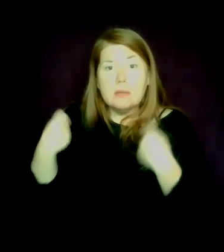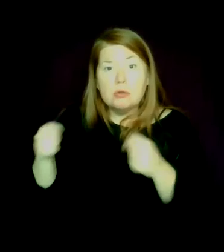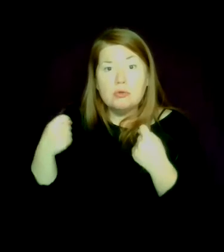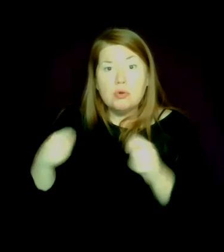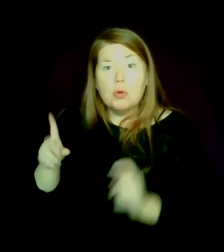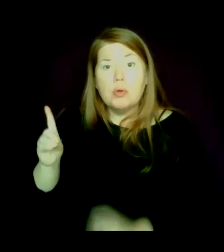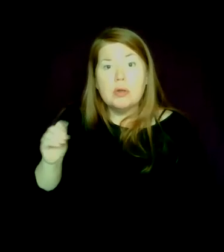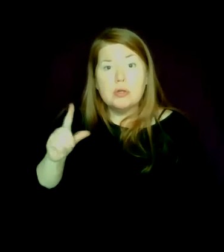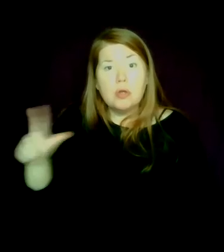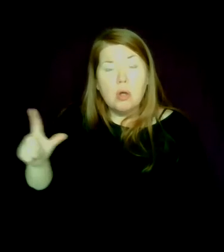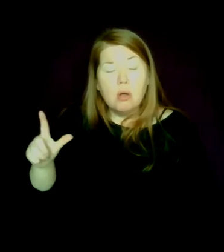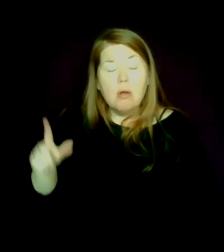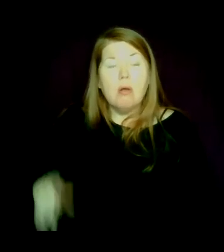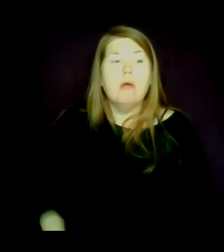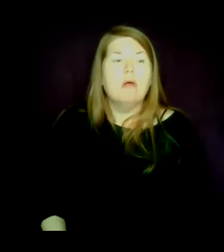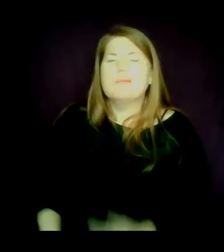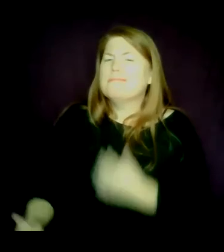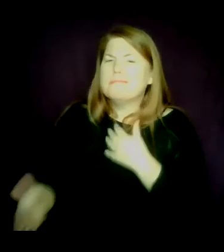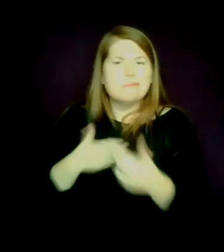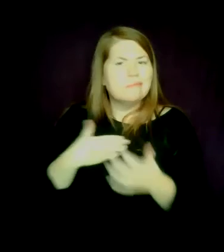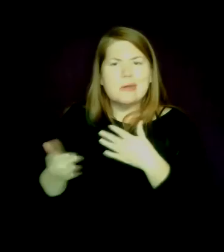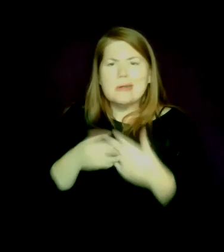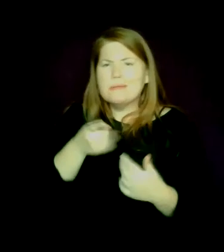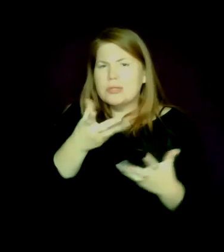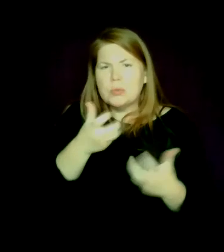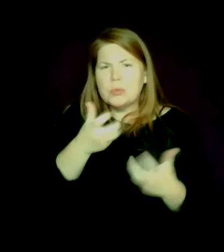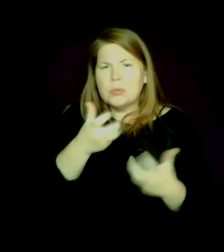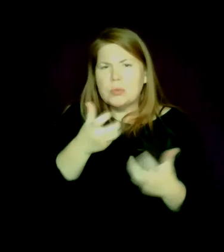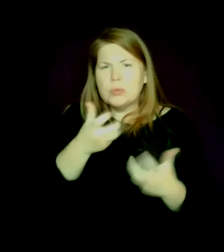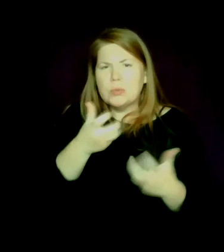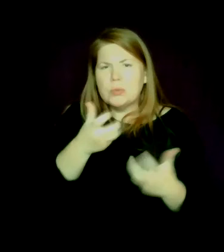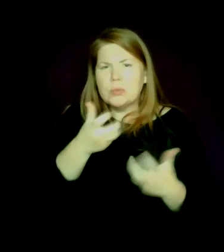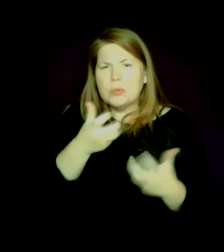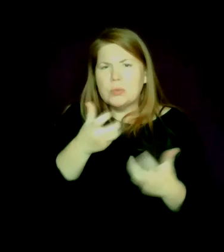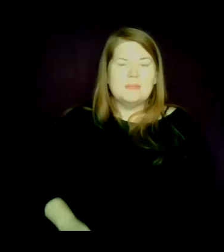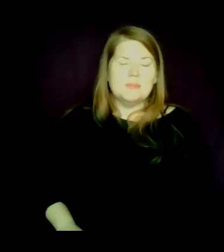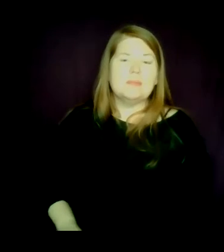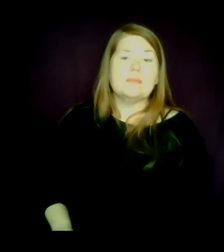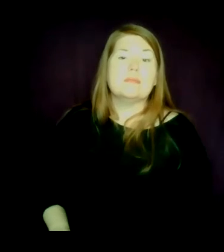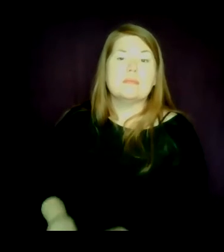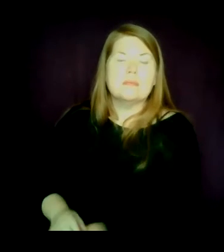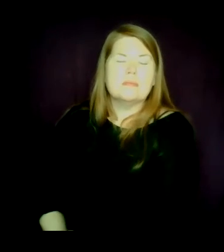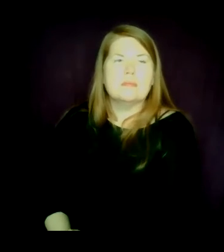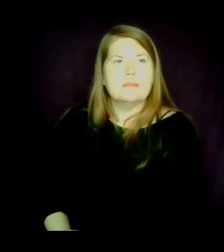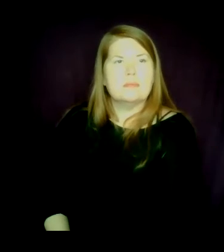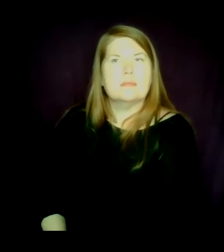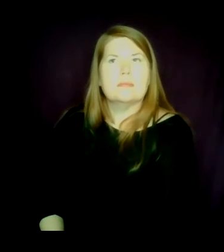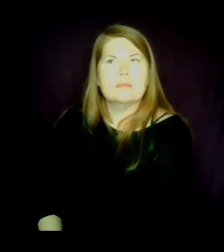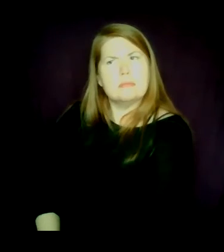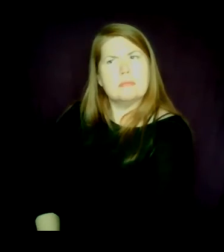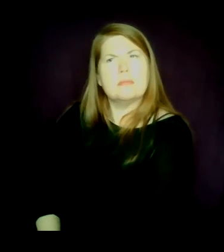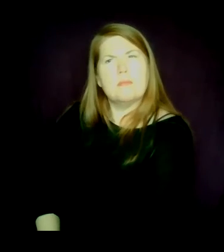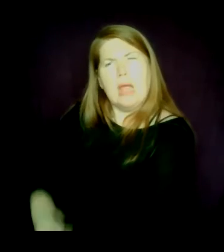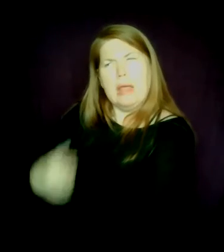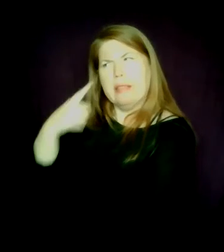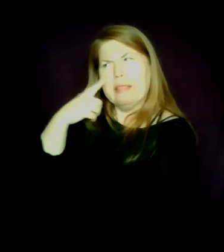dolls. It's whatever you guys want to do. Okay. And I think her hair, if I